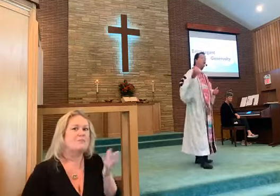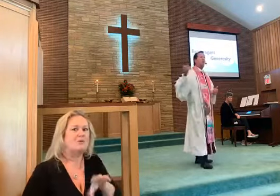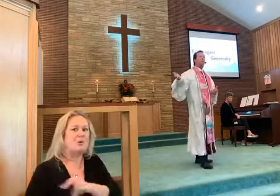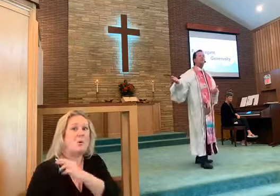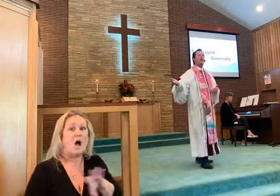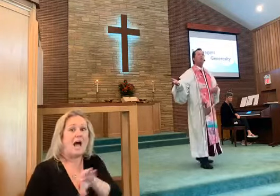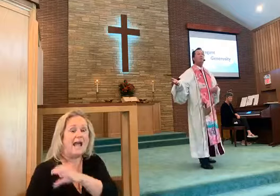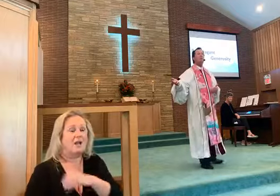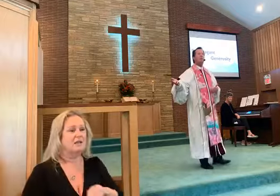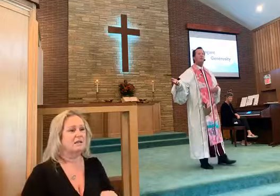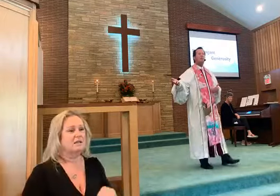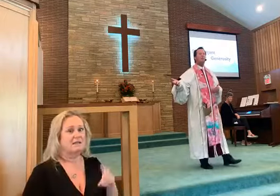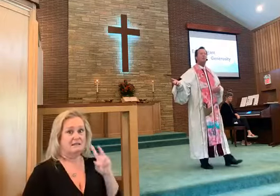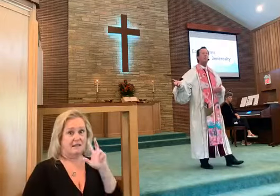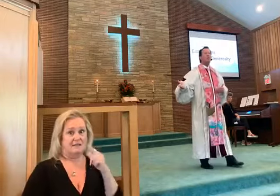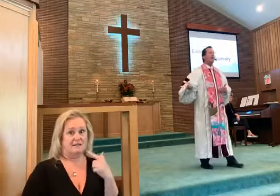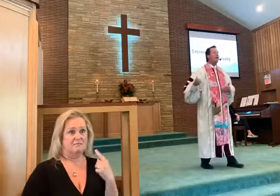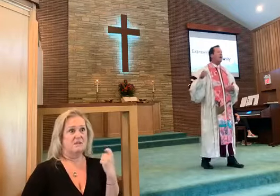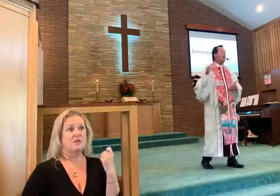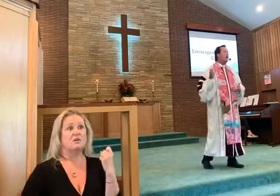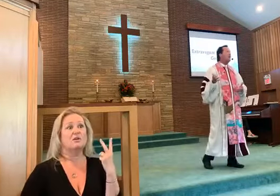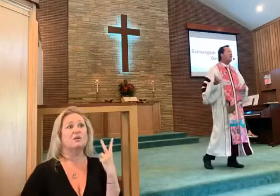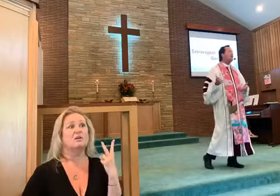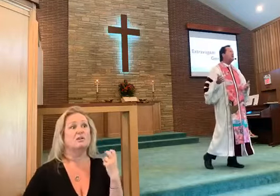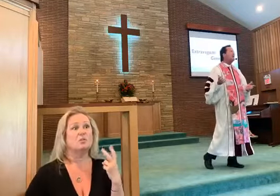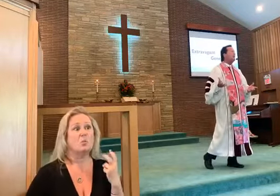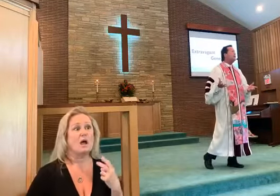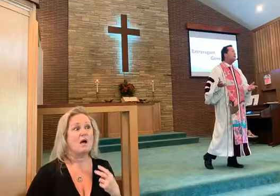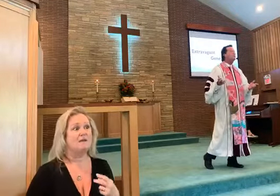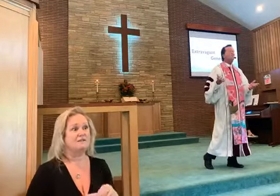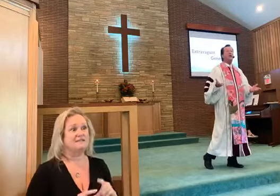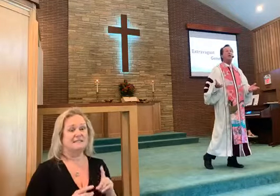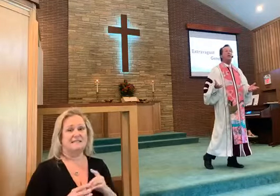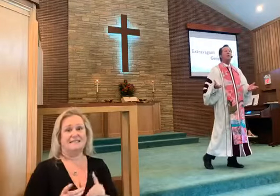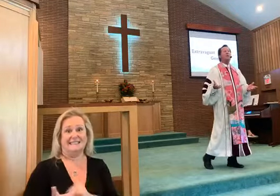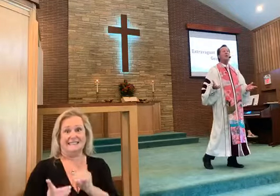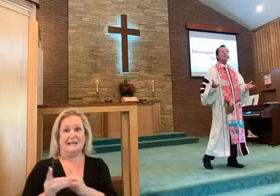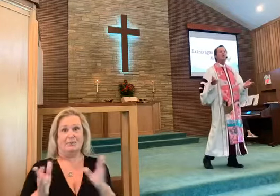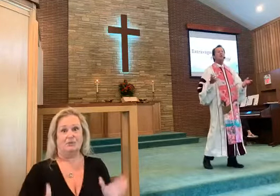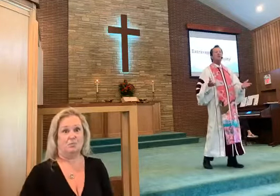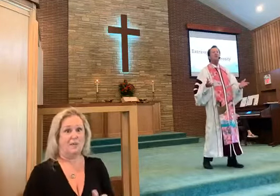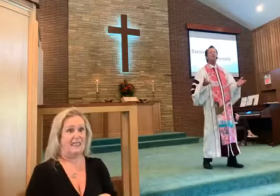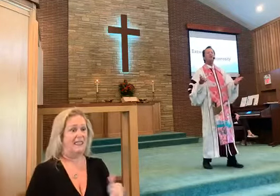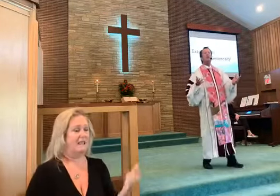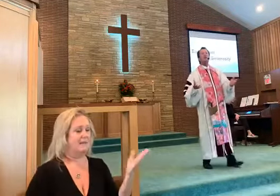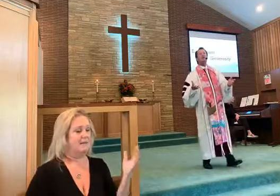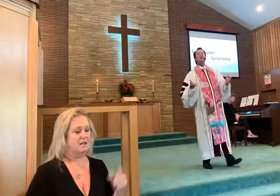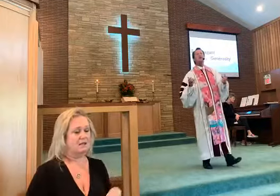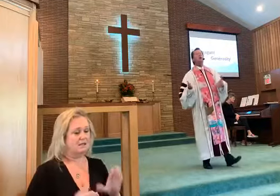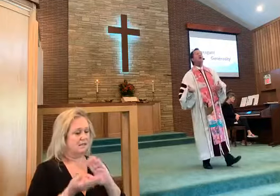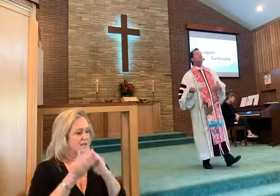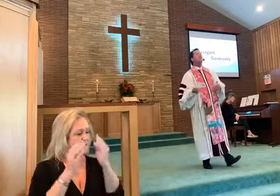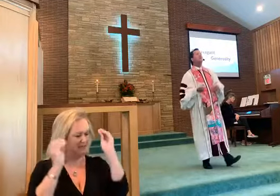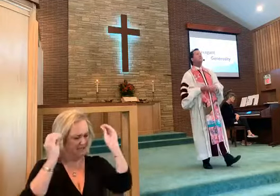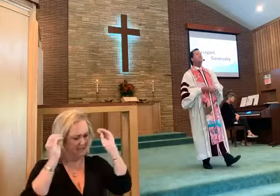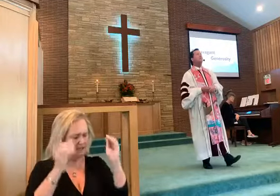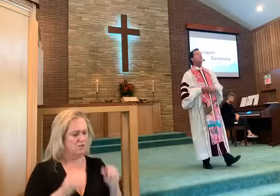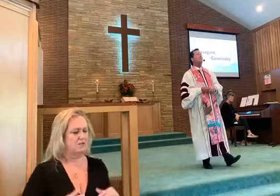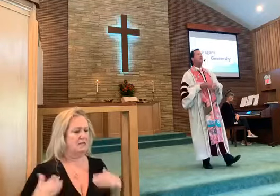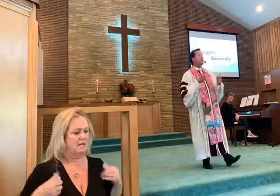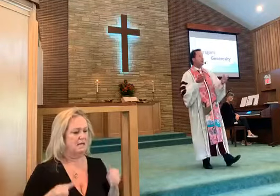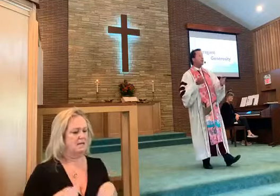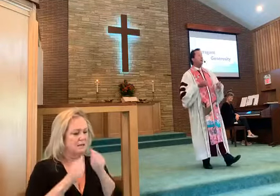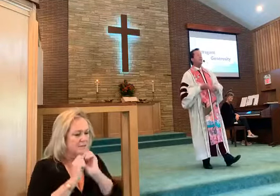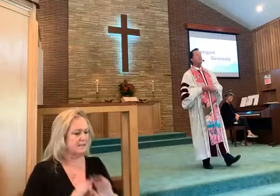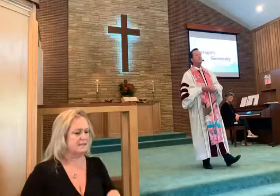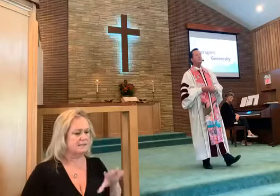got the 12 disciples with him. And they are headed out to the villages and towns to teach and to heal and to bless and